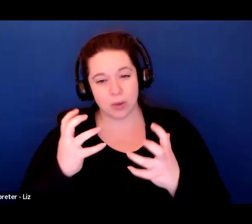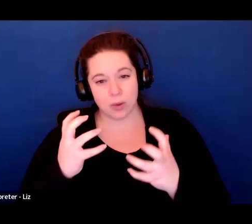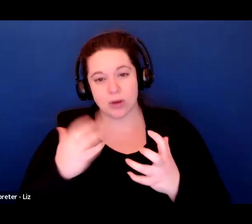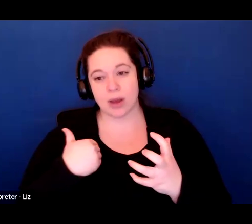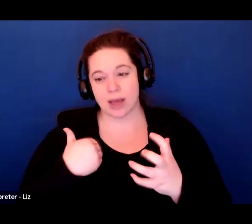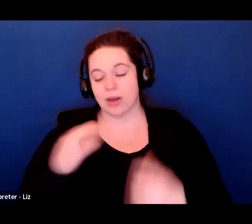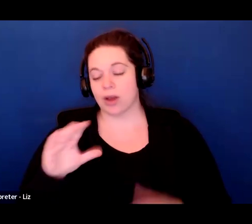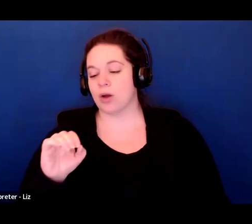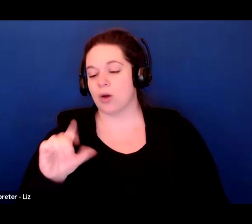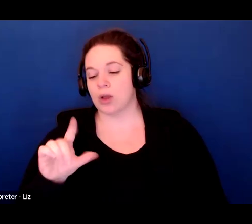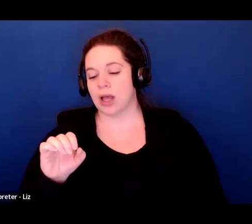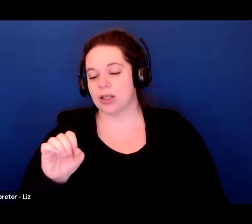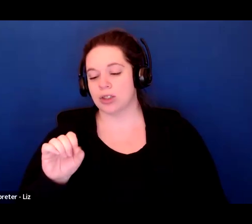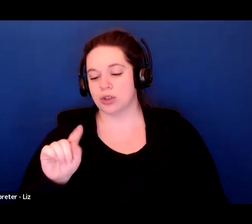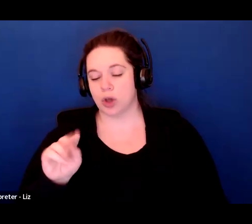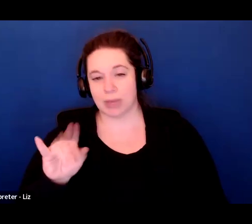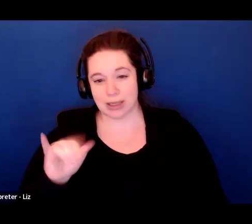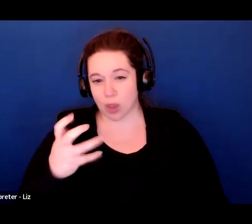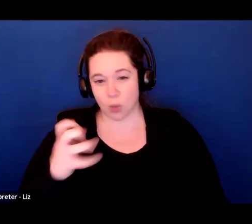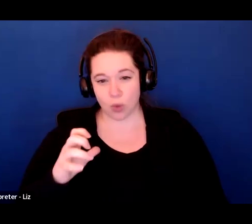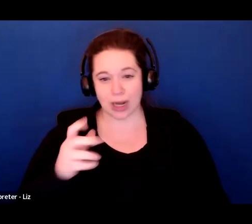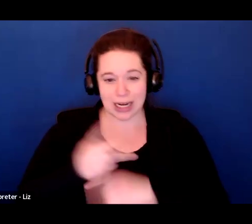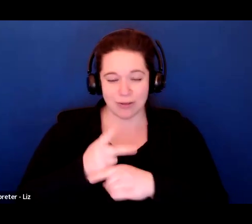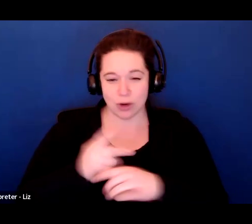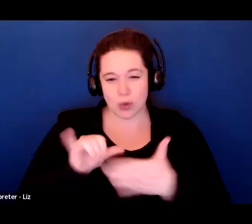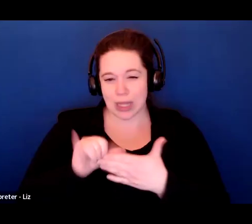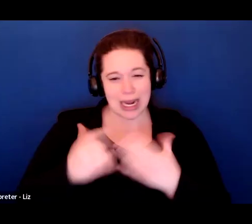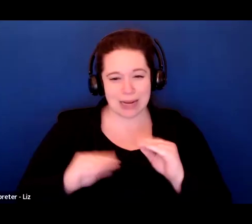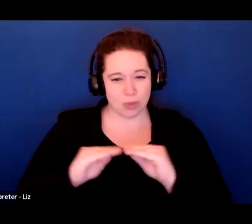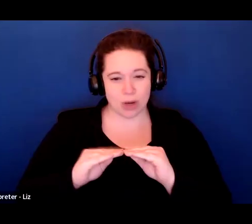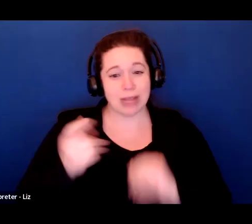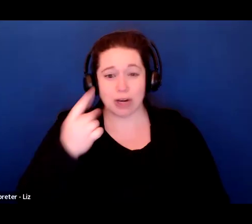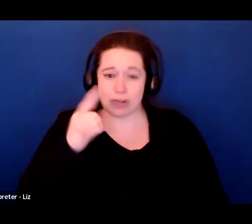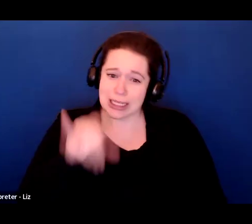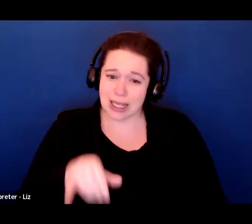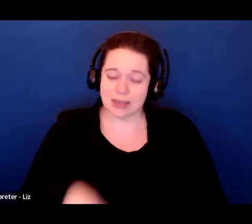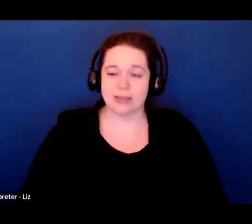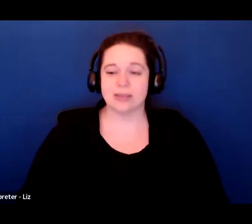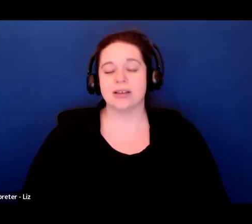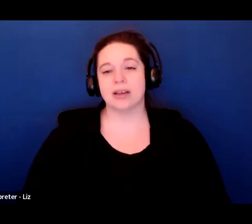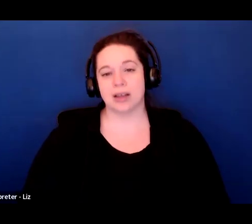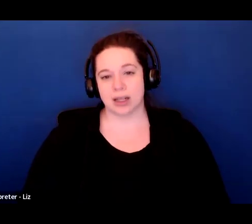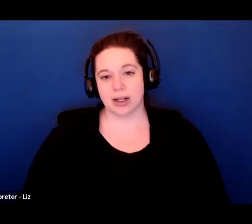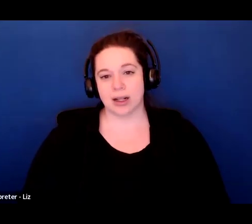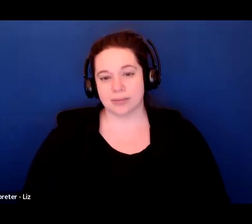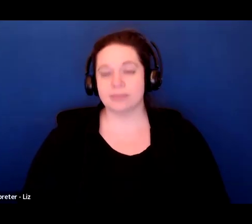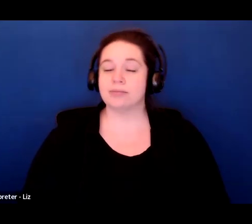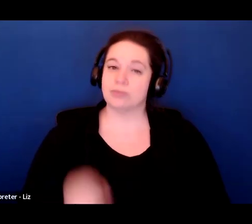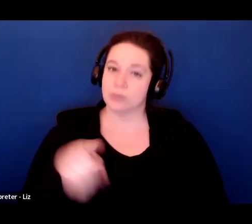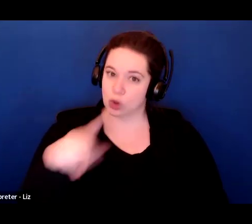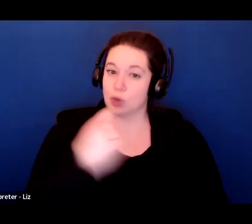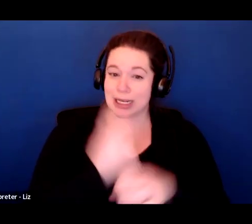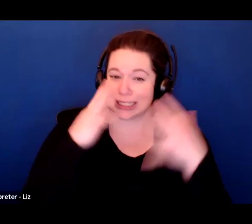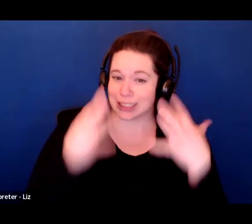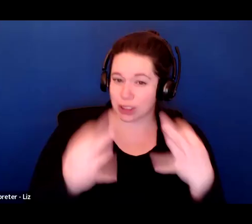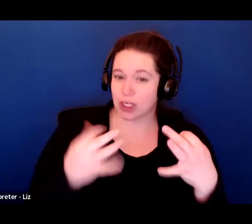the colostomy because they just don't want their caregiver to do that anymore. And I understand that. But you need to make that